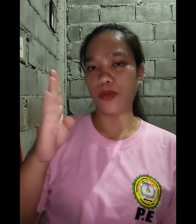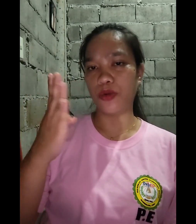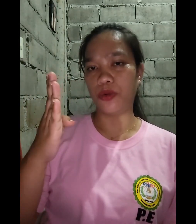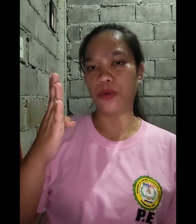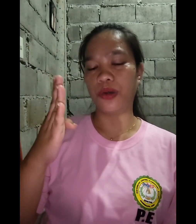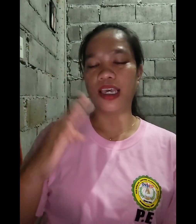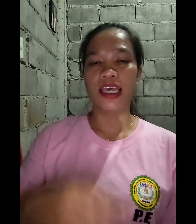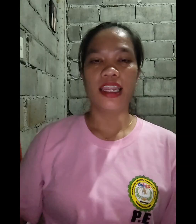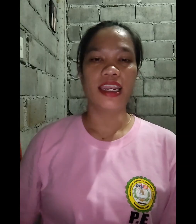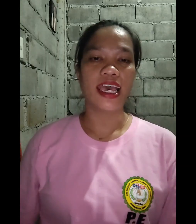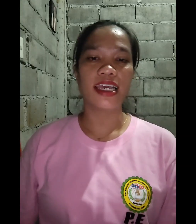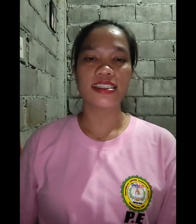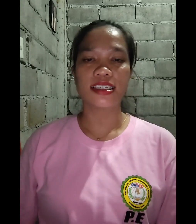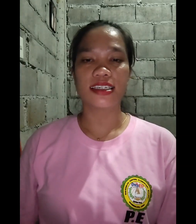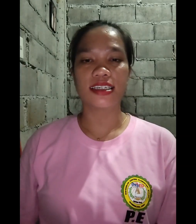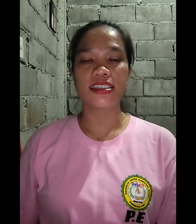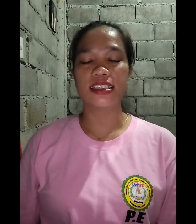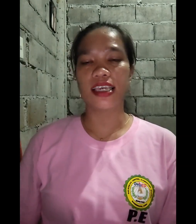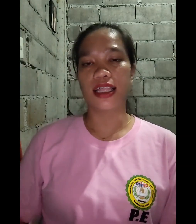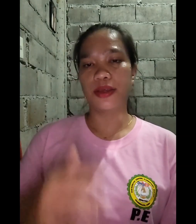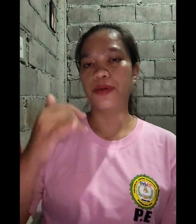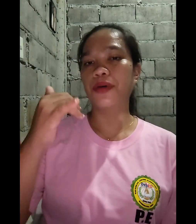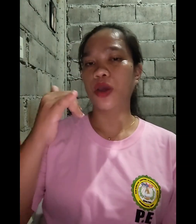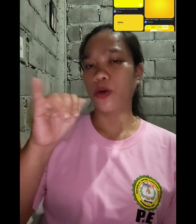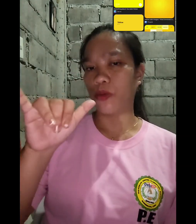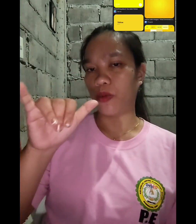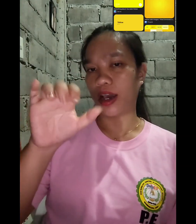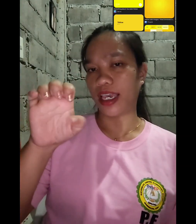blue. Next is yellow.